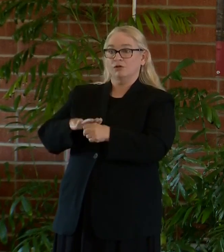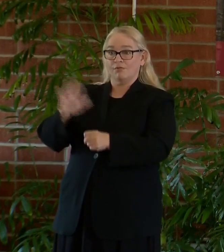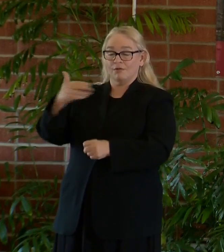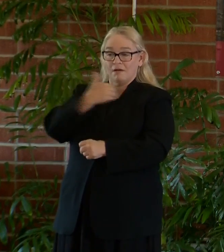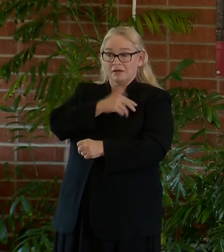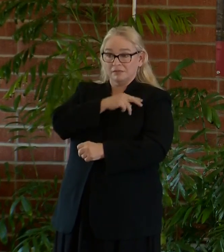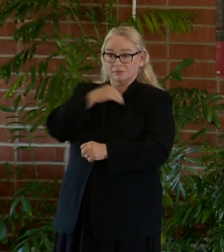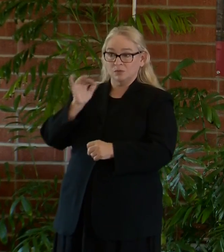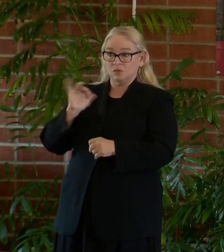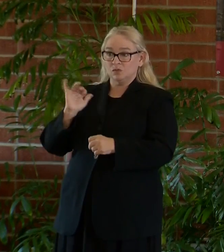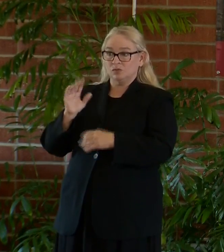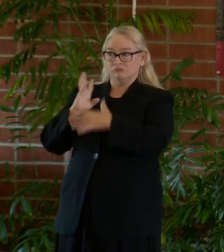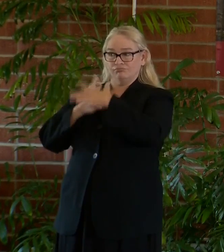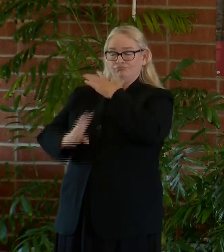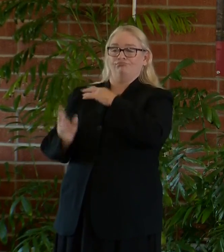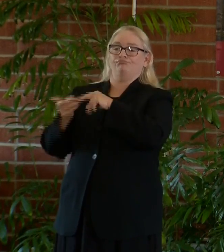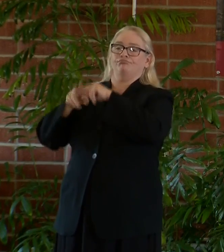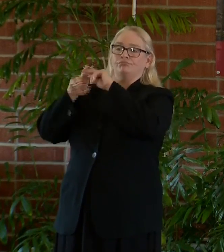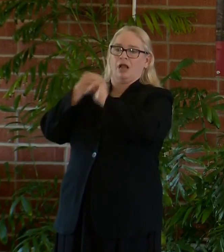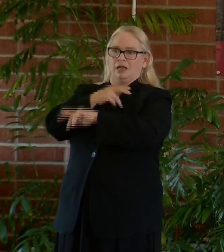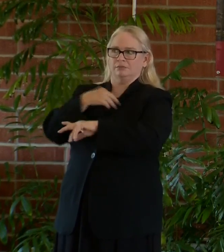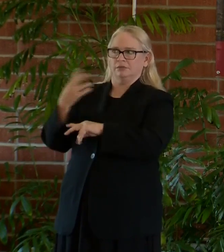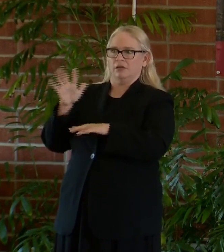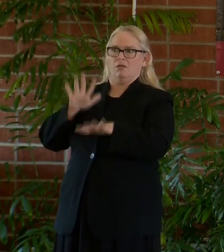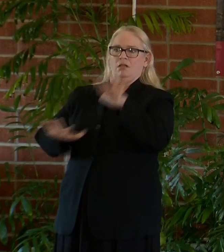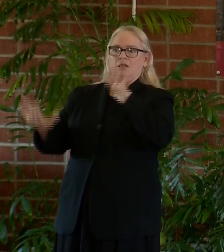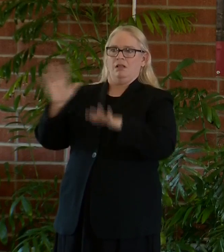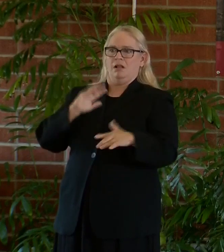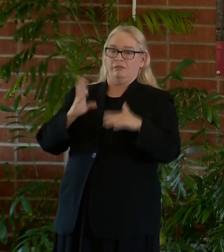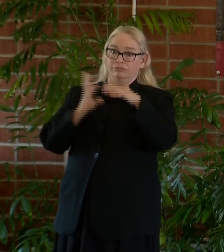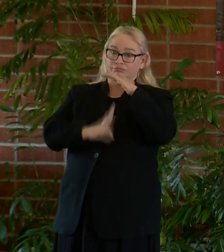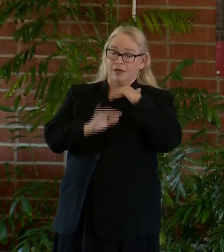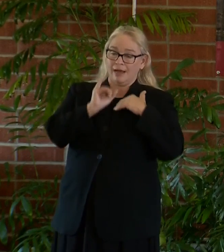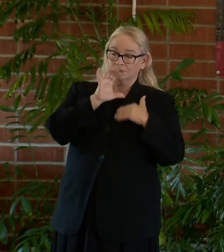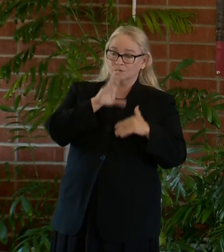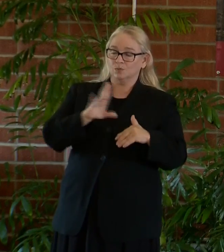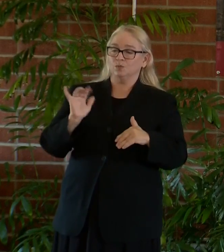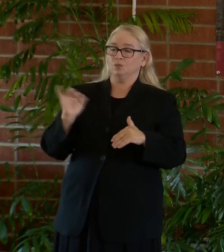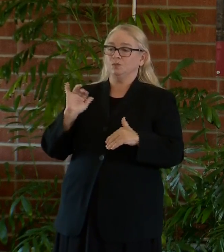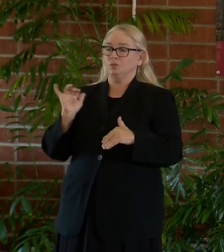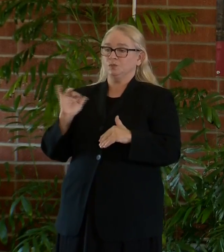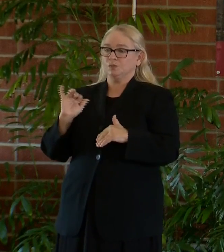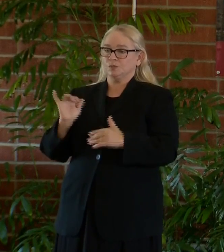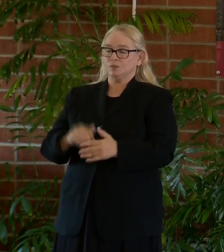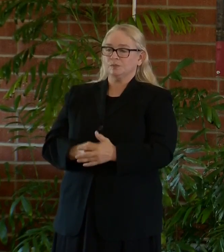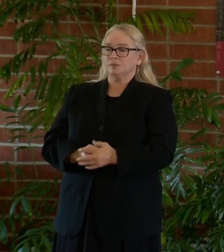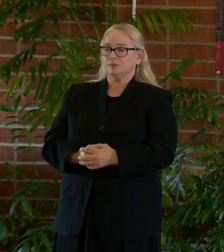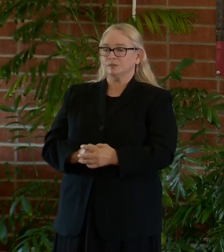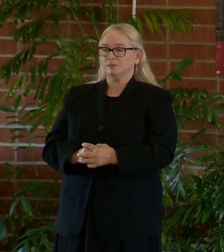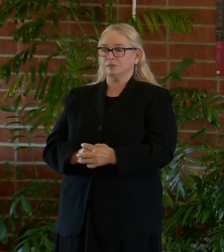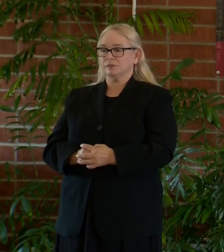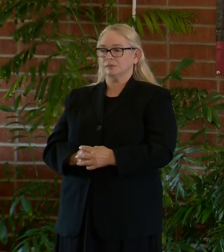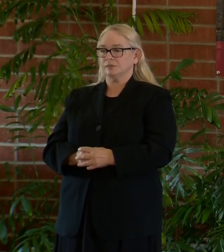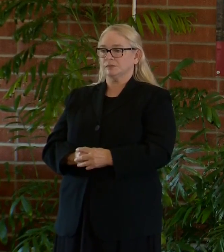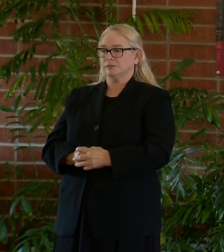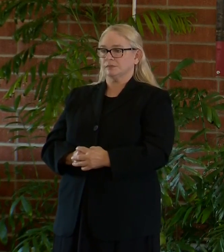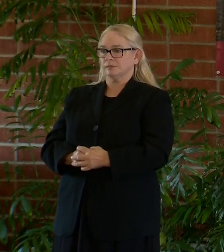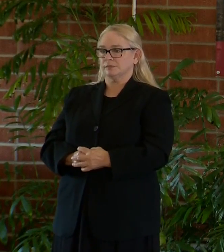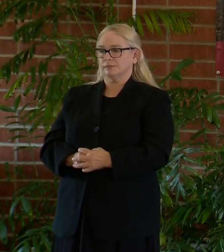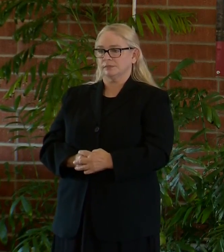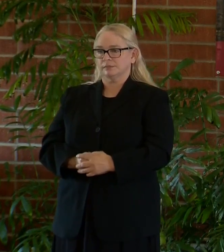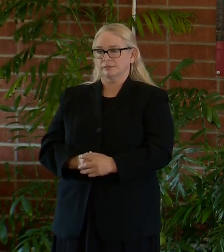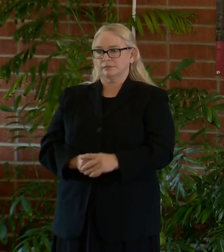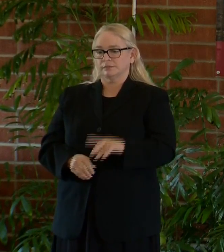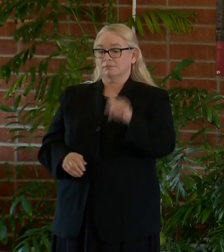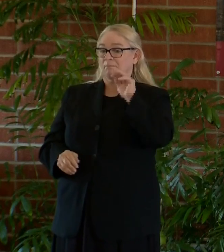in the total number of cases in its ICUs, and that's why, because of Mayor Tubbs' leadership, because of